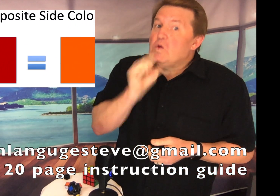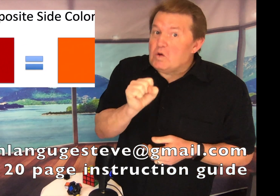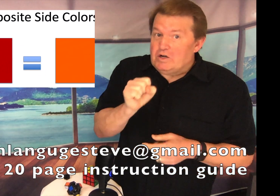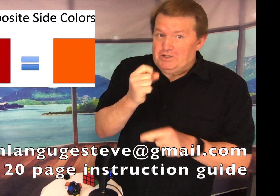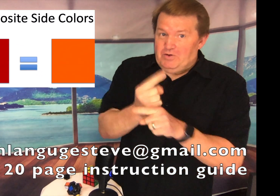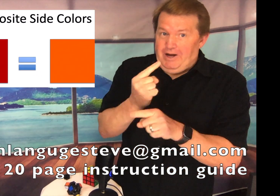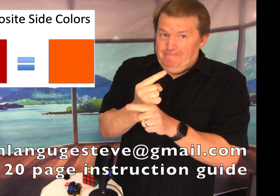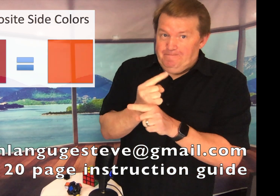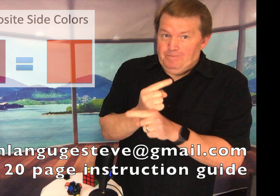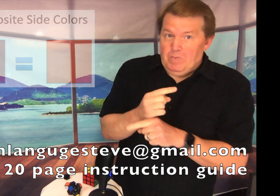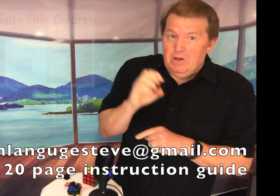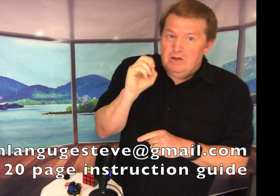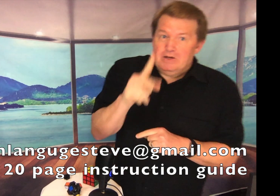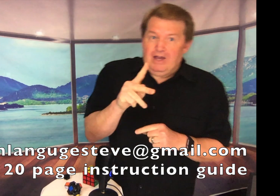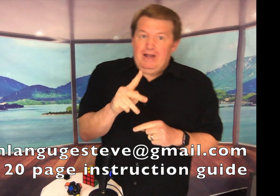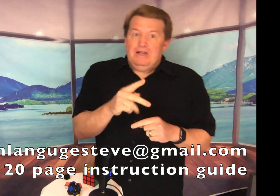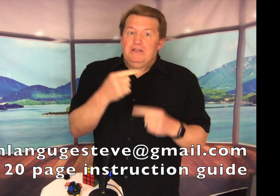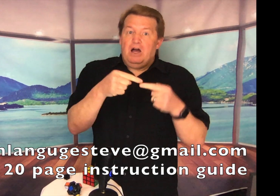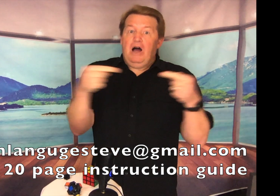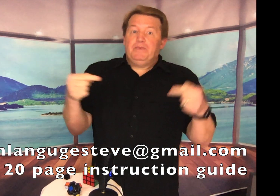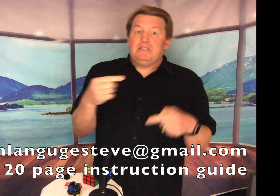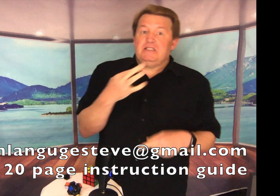orange, right? Okay, the opposite side